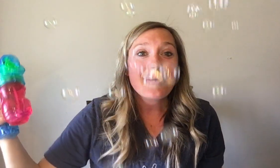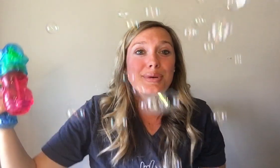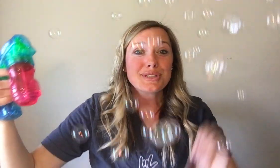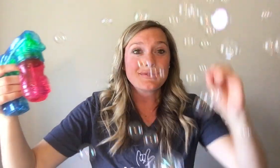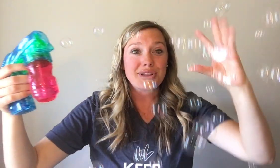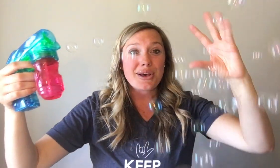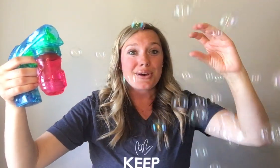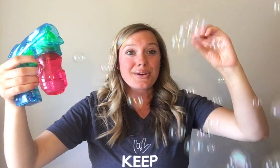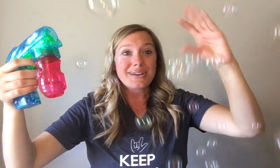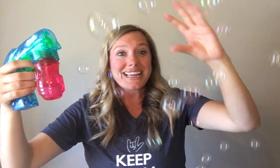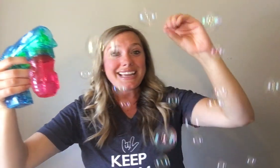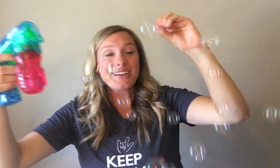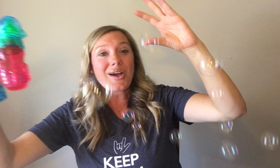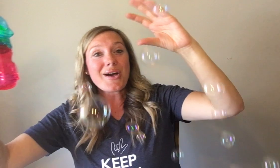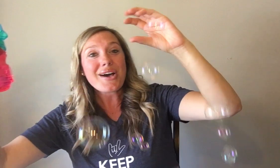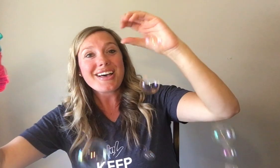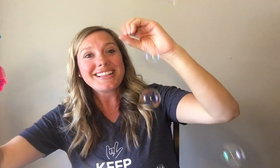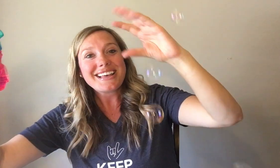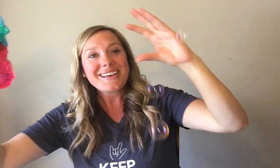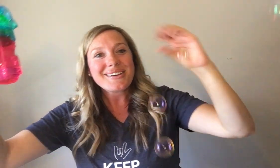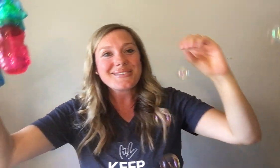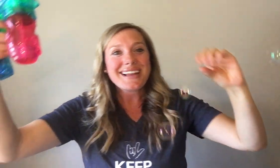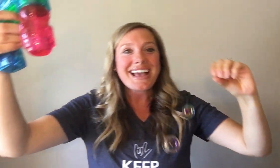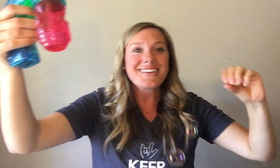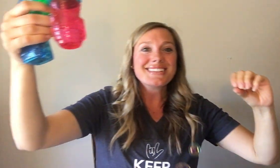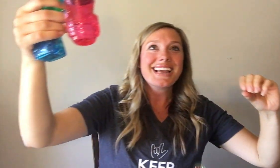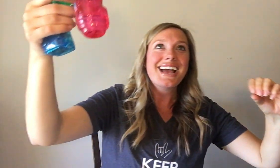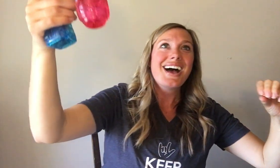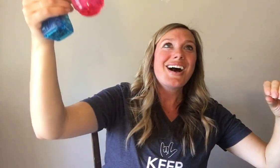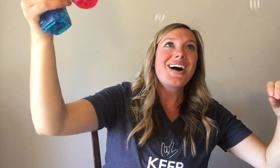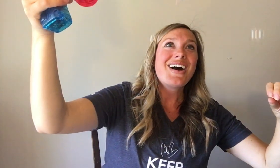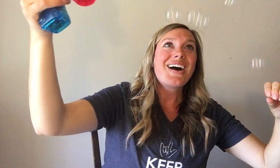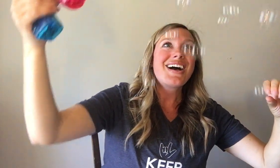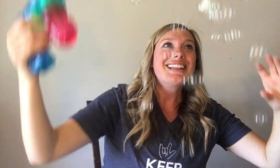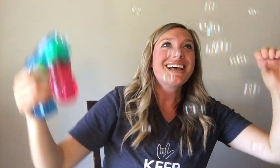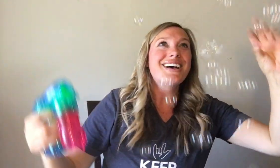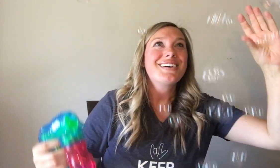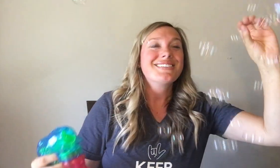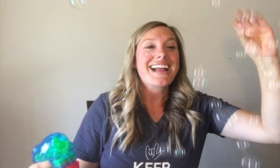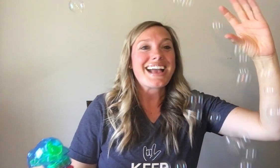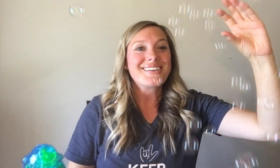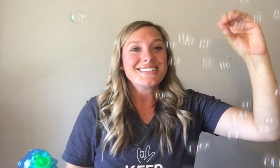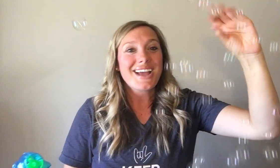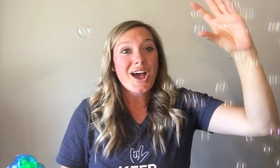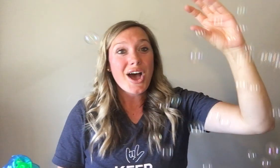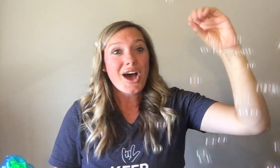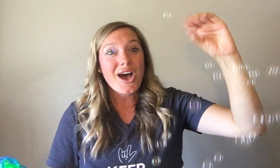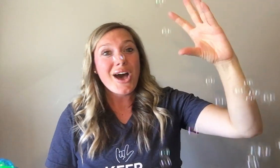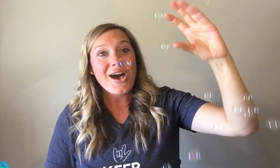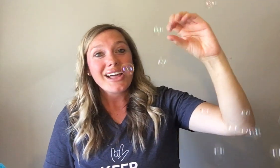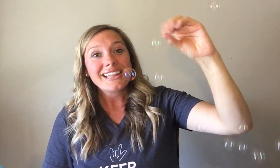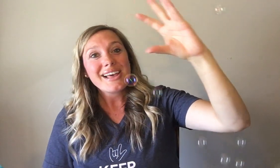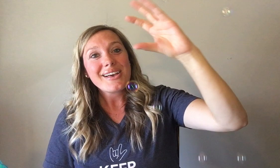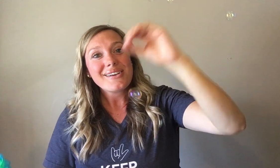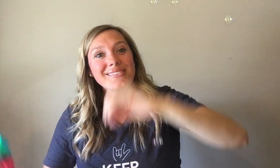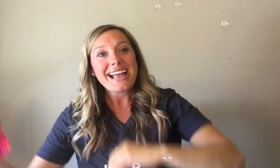Bubbles floating all around, all around. All